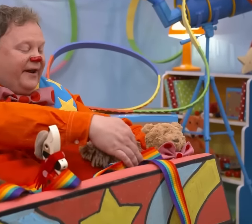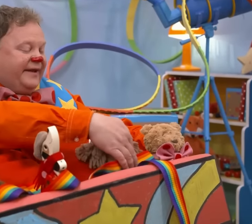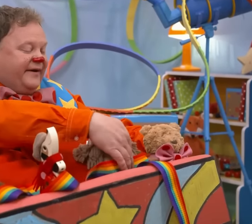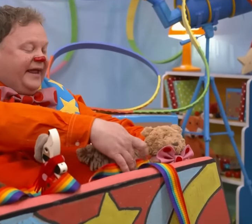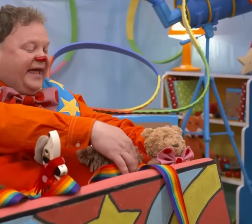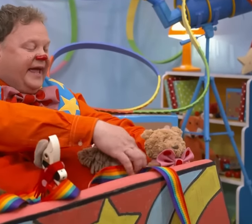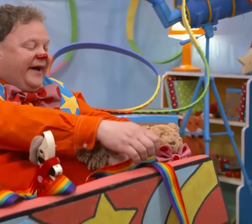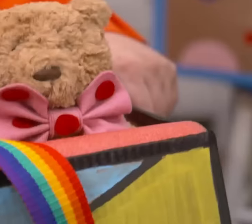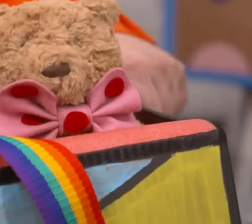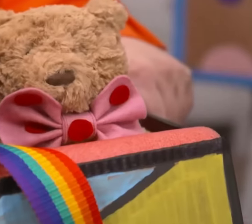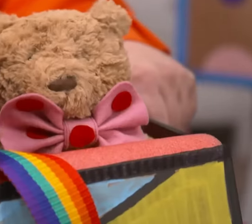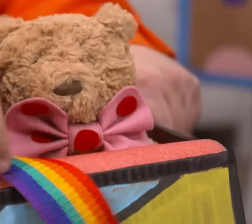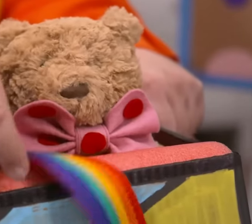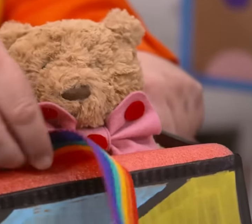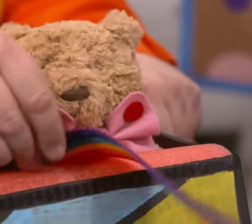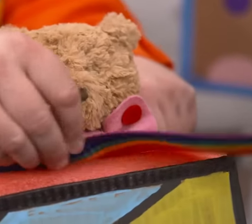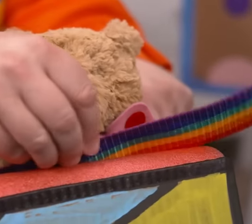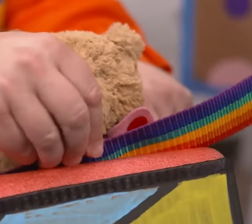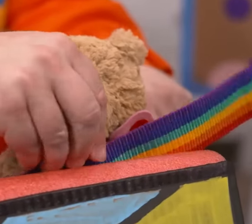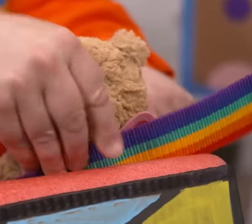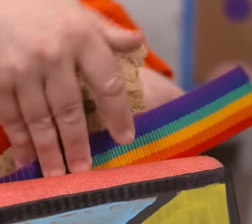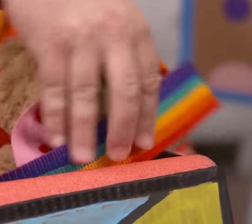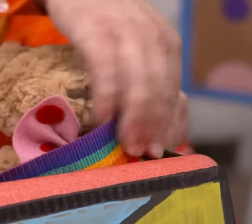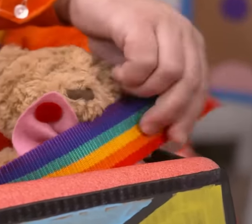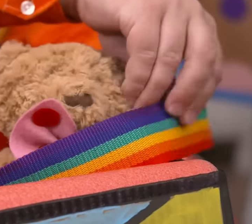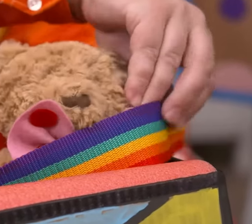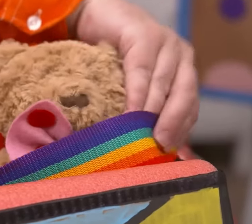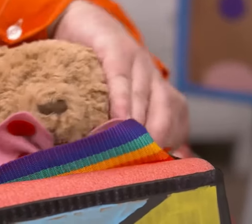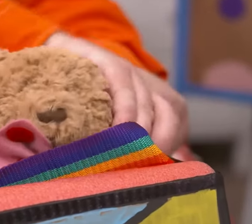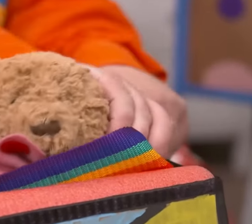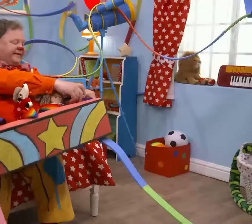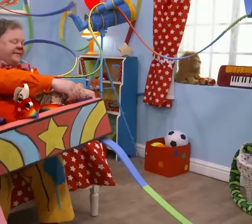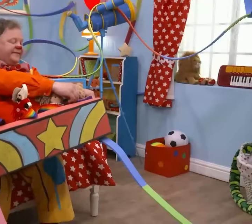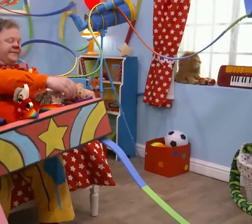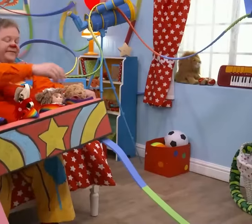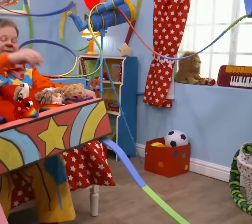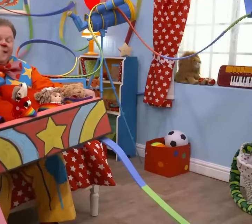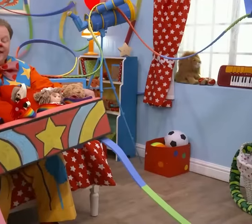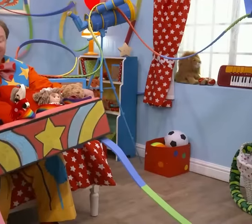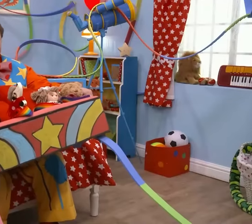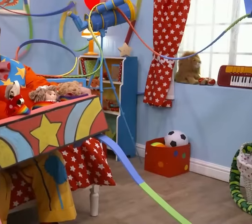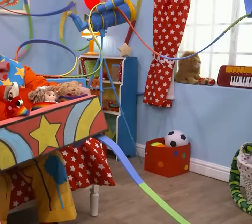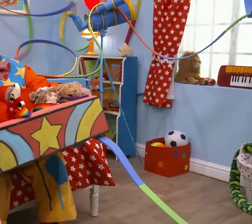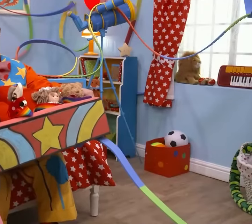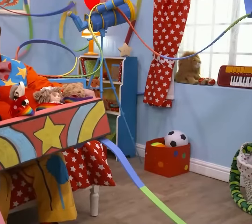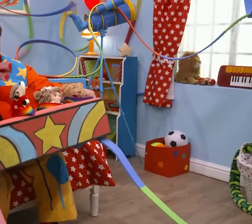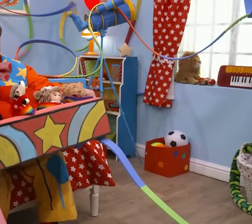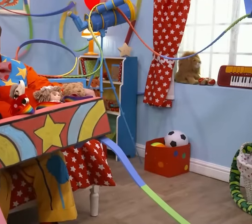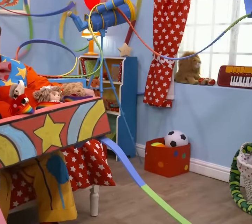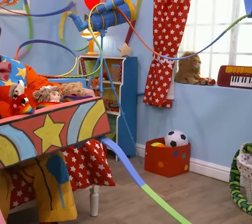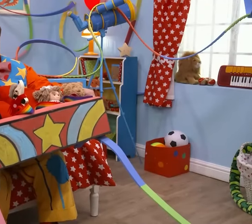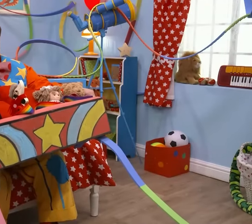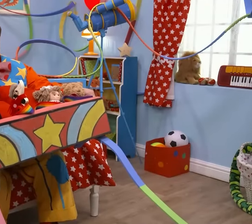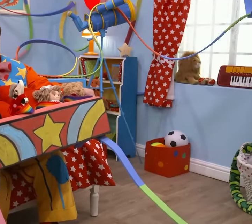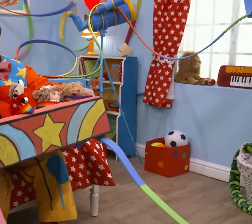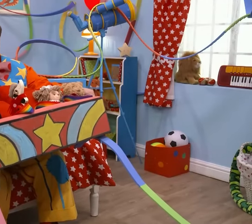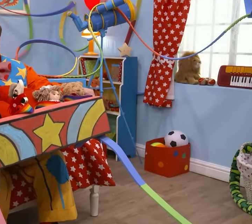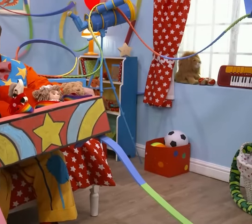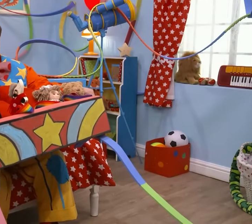Polly Dolly. Oh, not forgetting you, Tumble Ted. Make sure you're strapped in nice and safe too, Mr. Tumble. Oh,